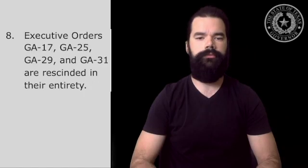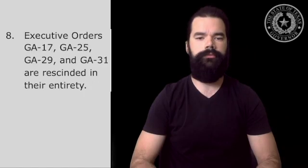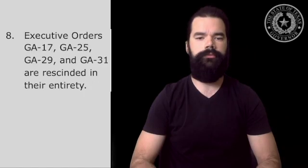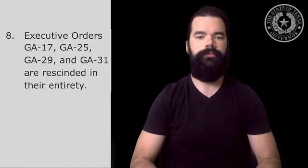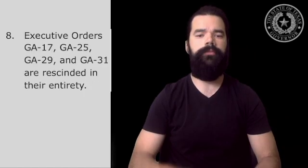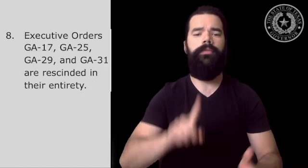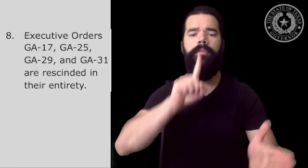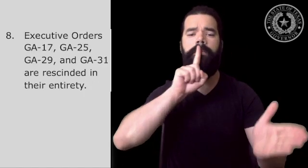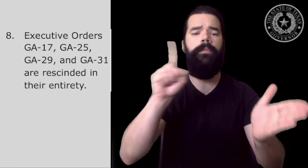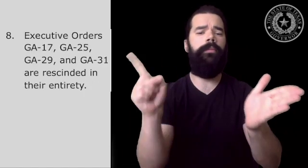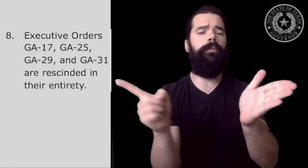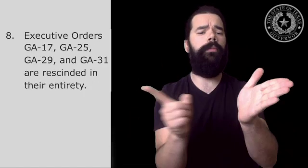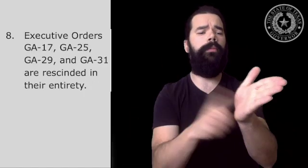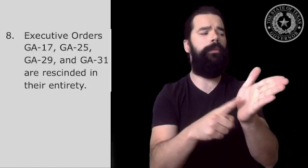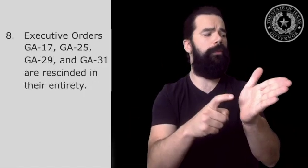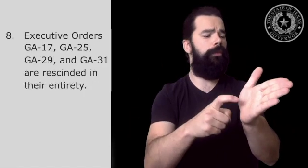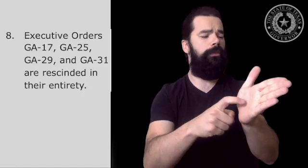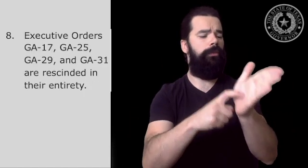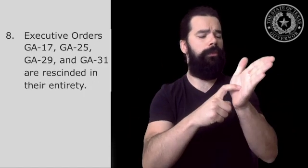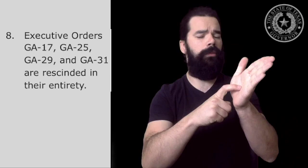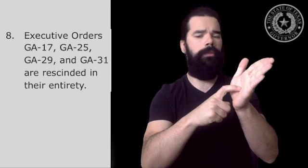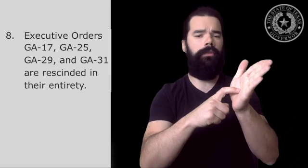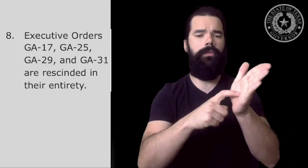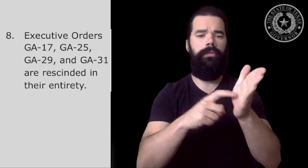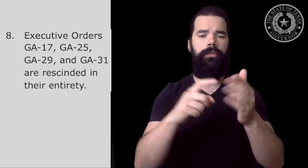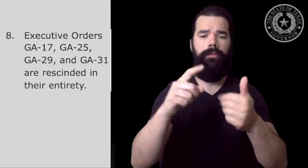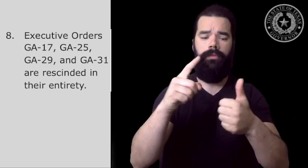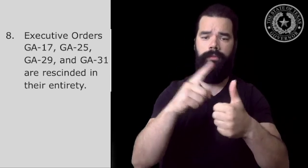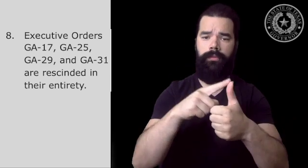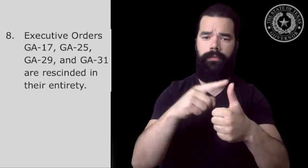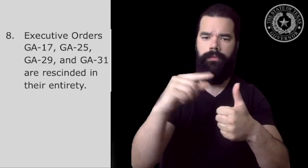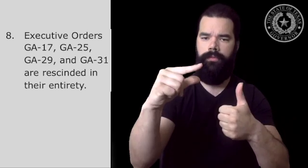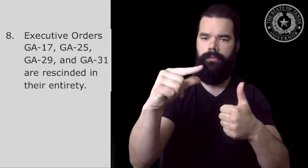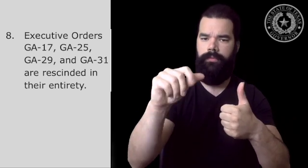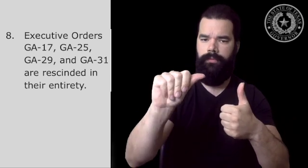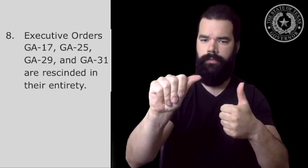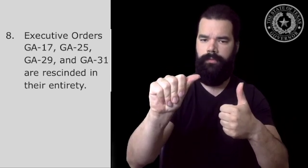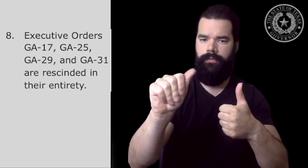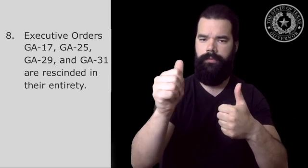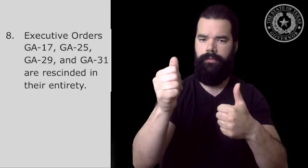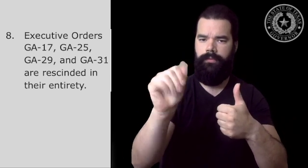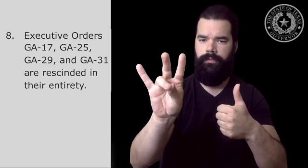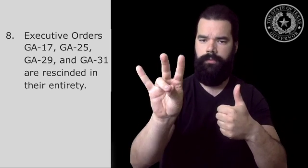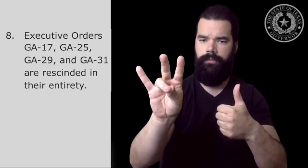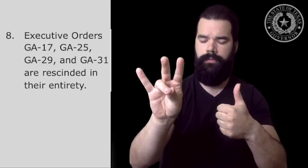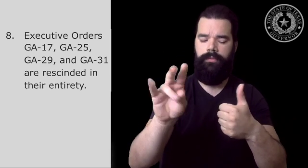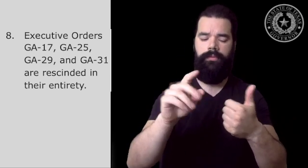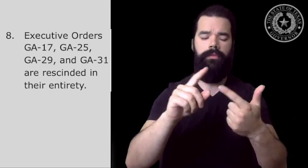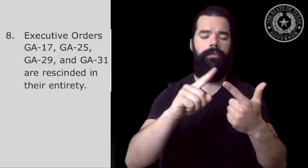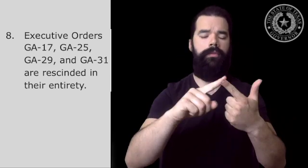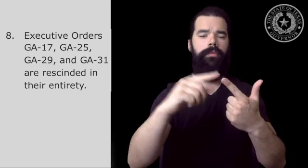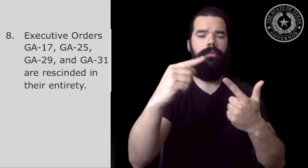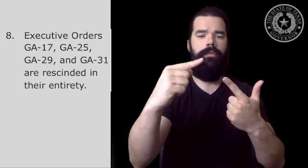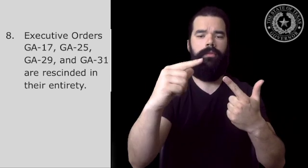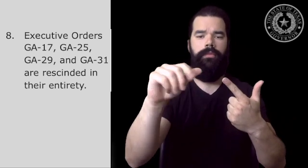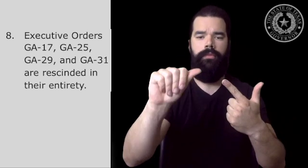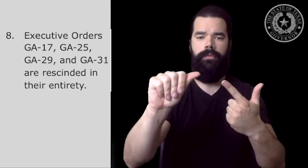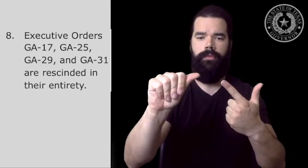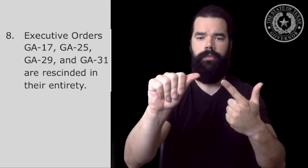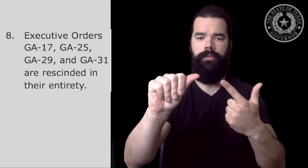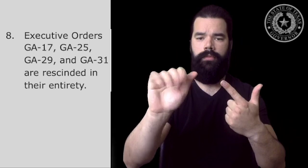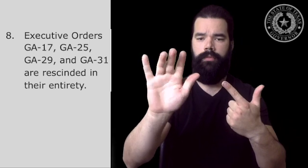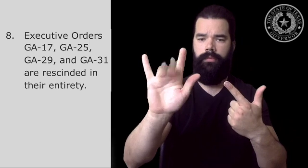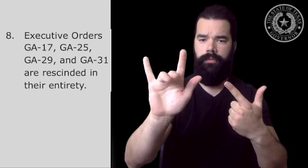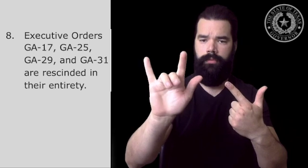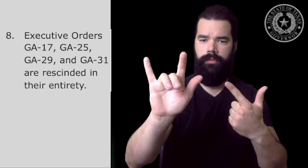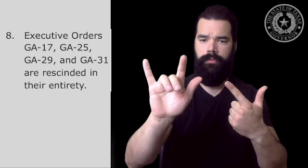Executive Orders GA-17, GA-25, GA-29, and GA-31 are rescinded in